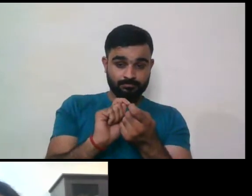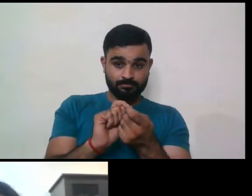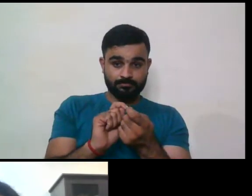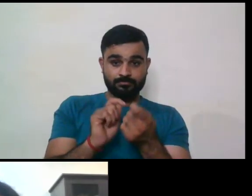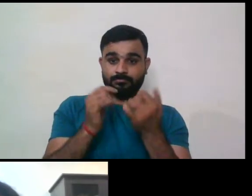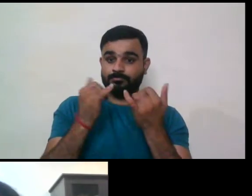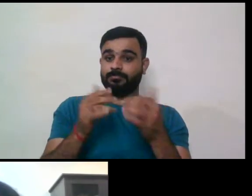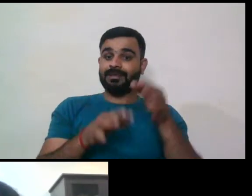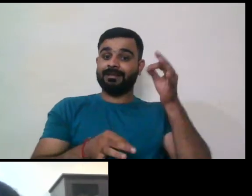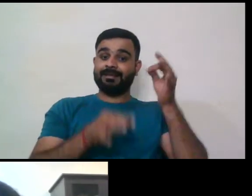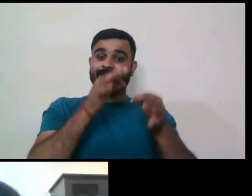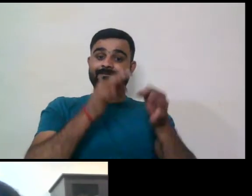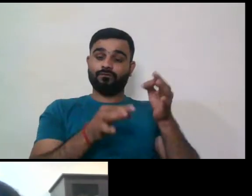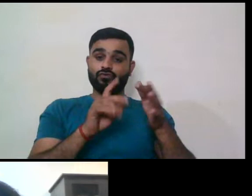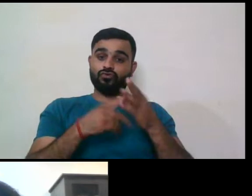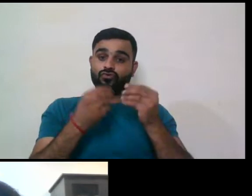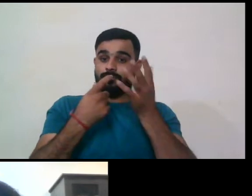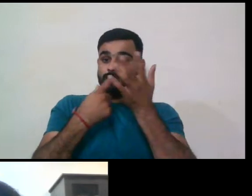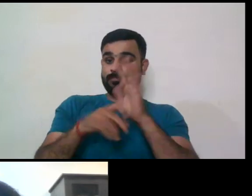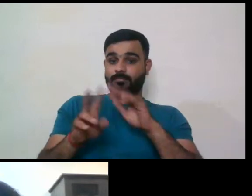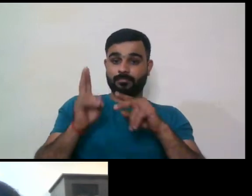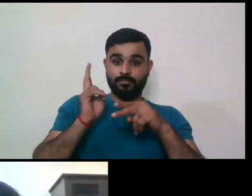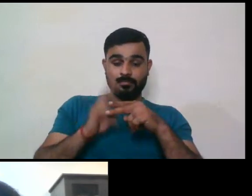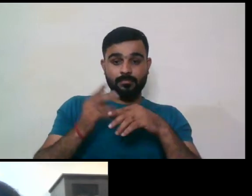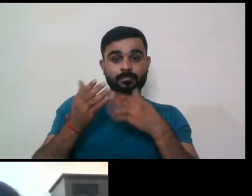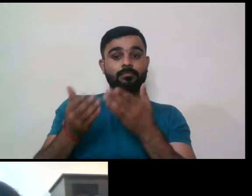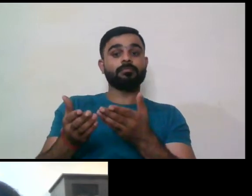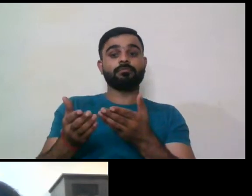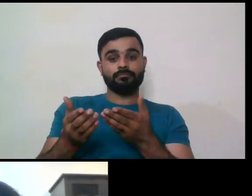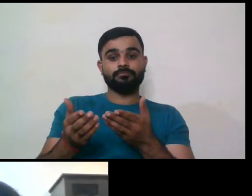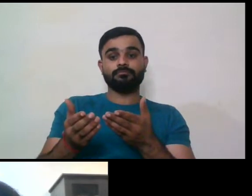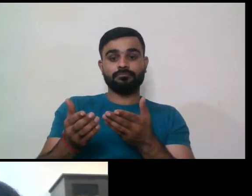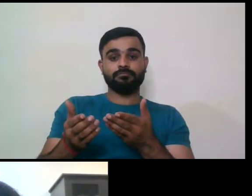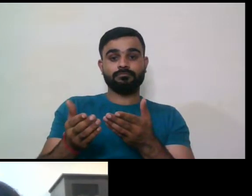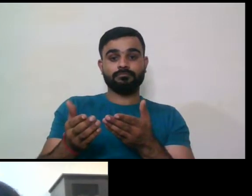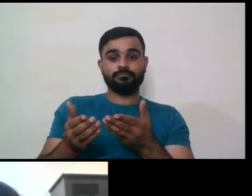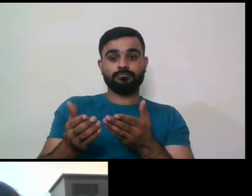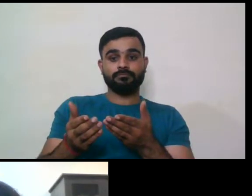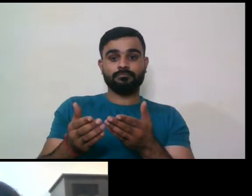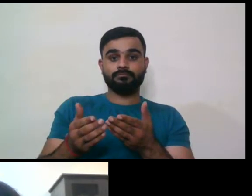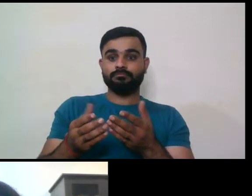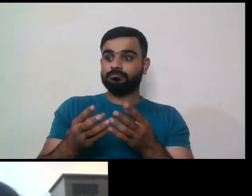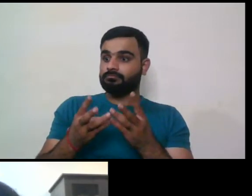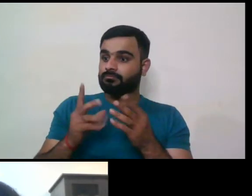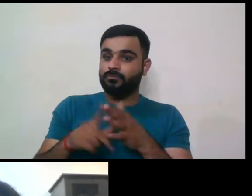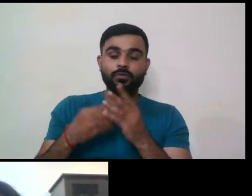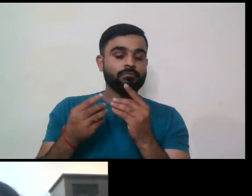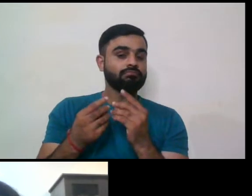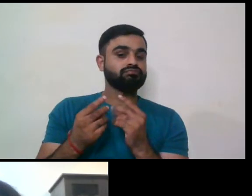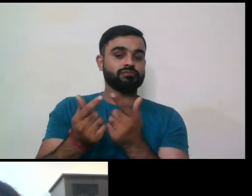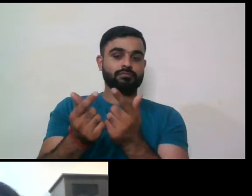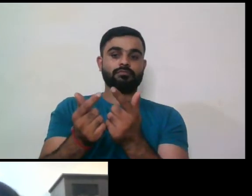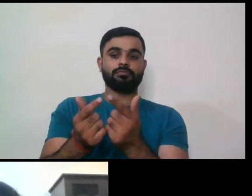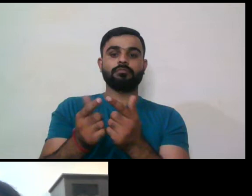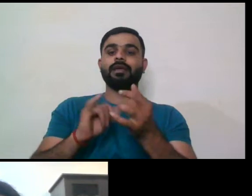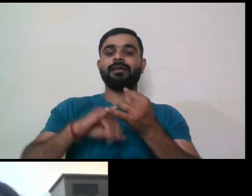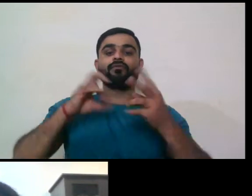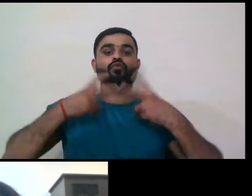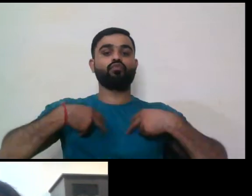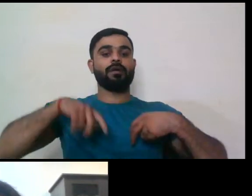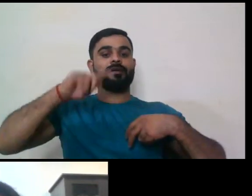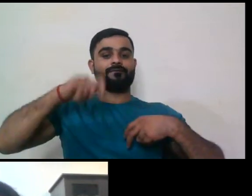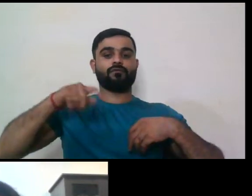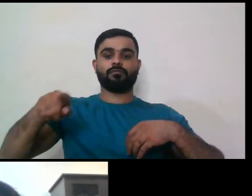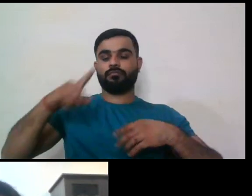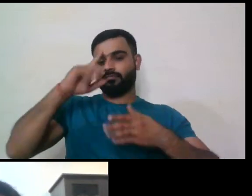I mean, judges post-retirement go on to have very robust careers, even at the Supreme Court,